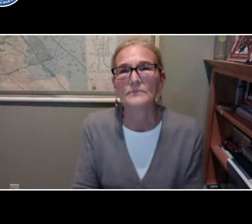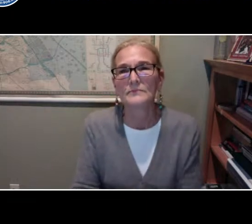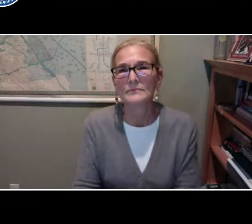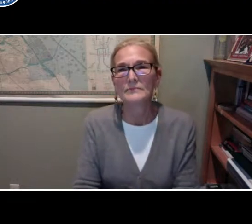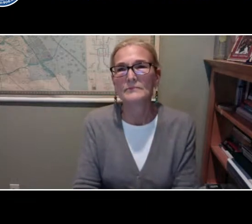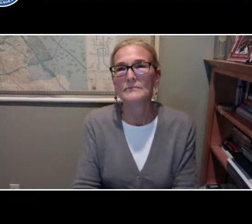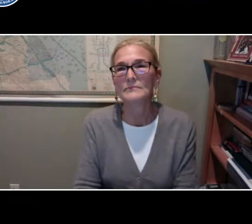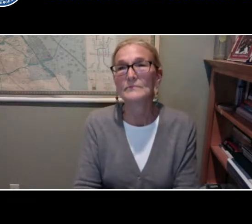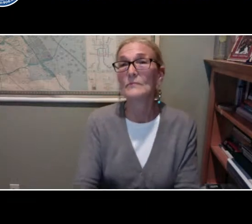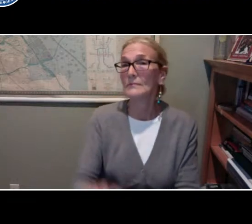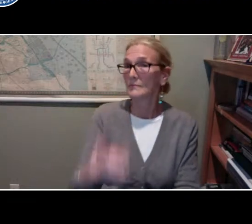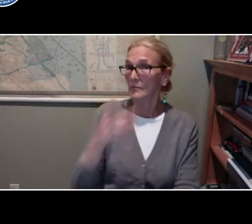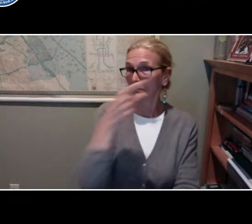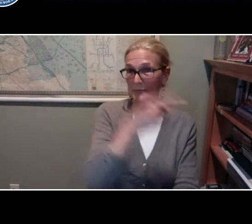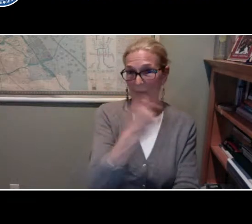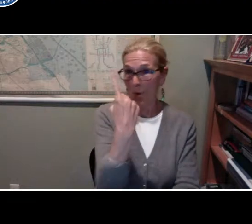Literacy Center,